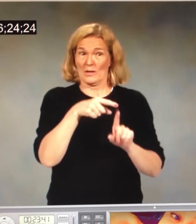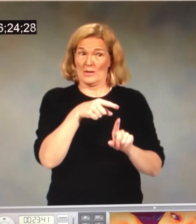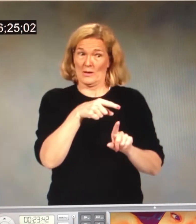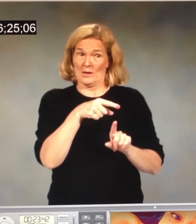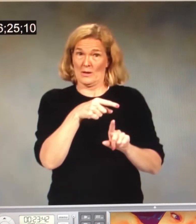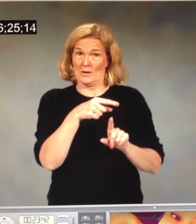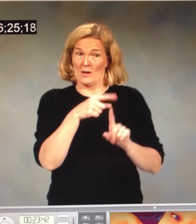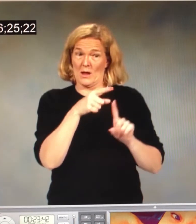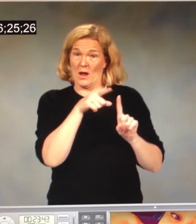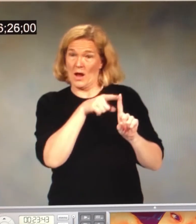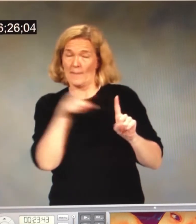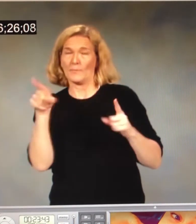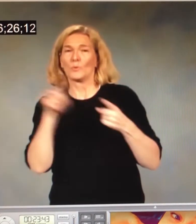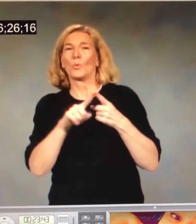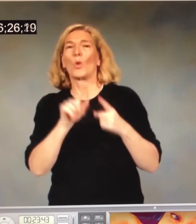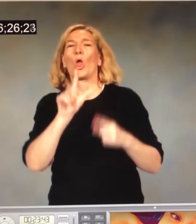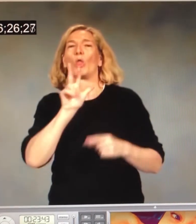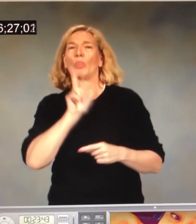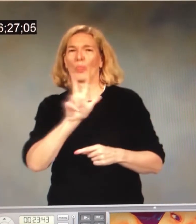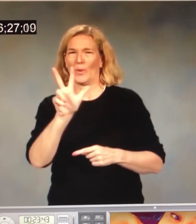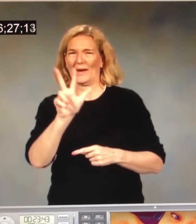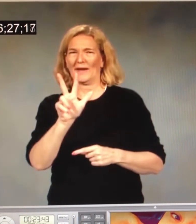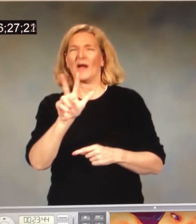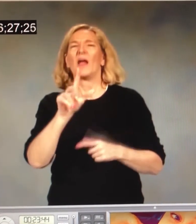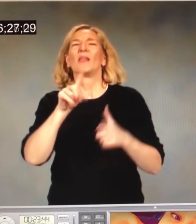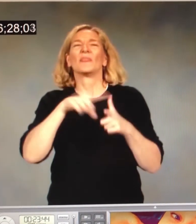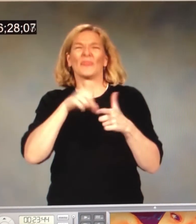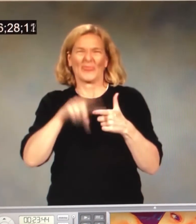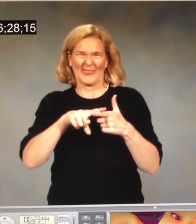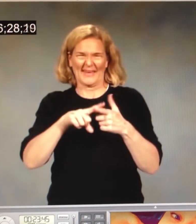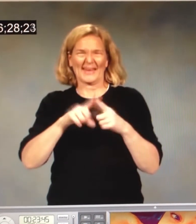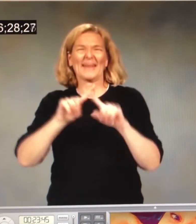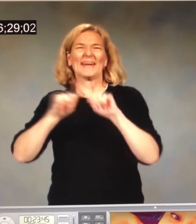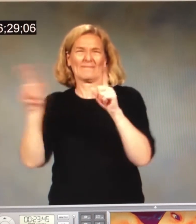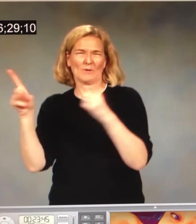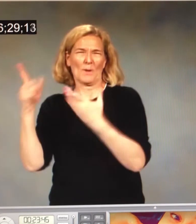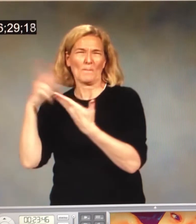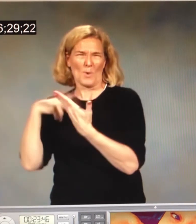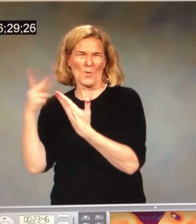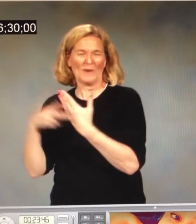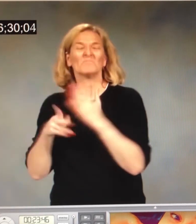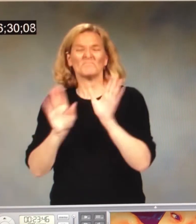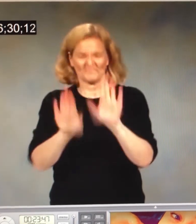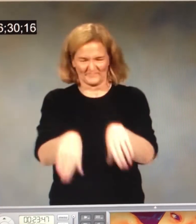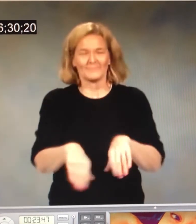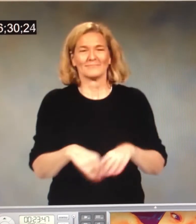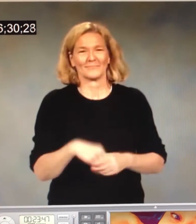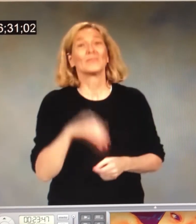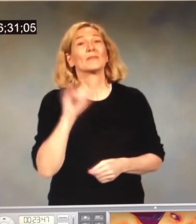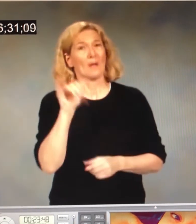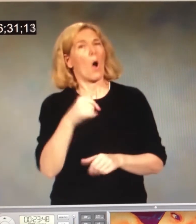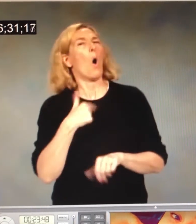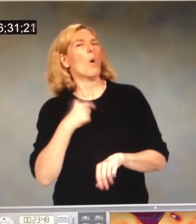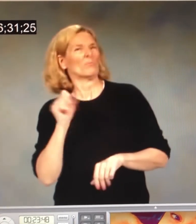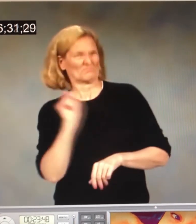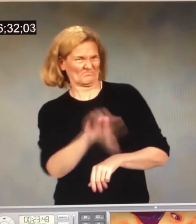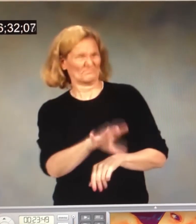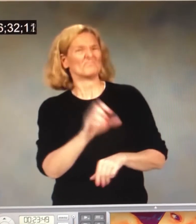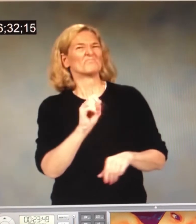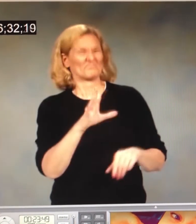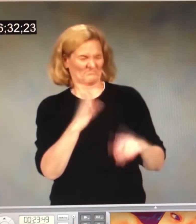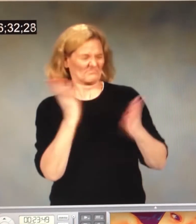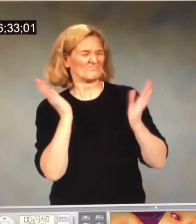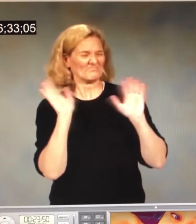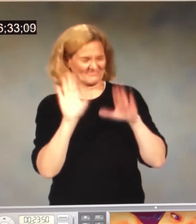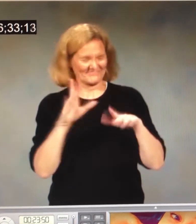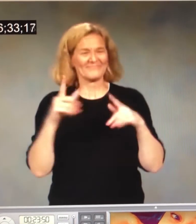I was placed in that program up until I was 3, and then a different program. Oh, I placed my